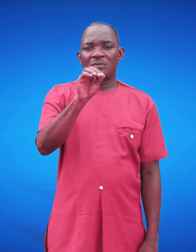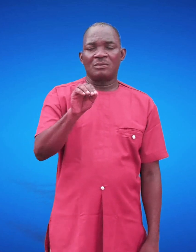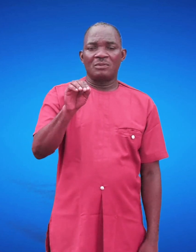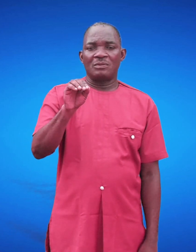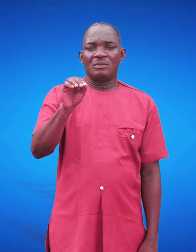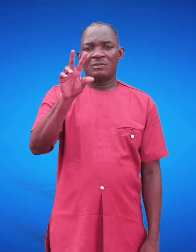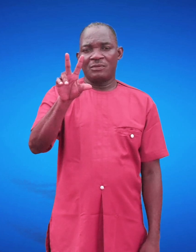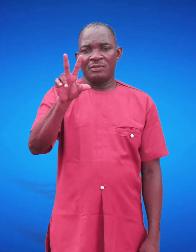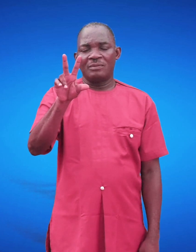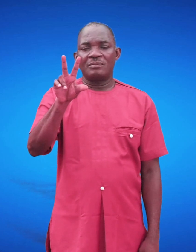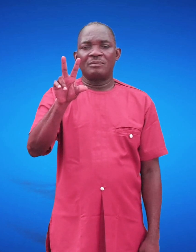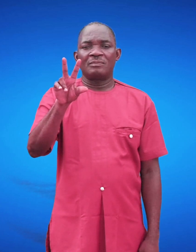0303